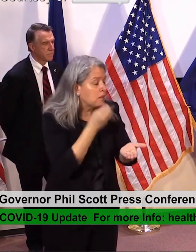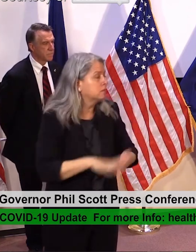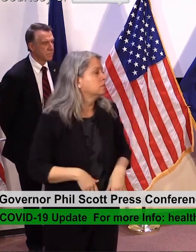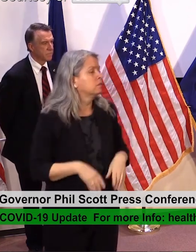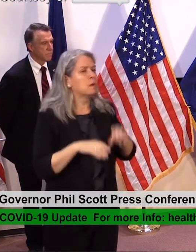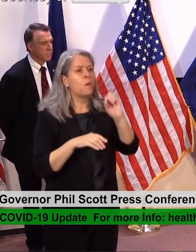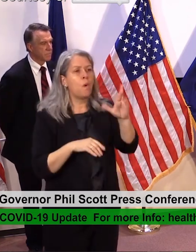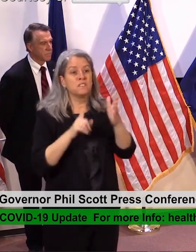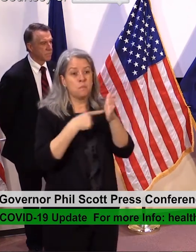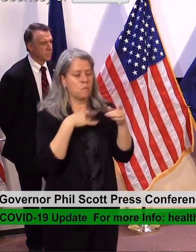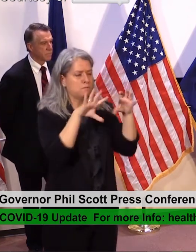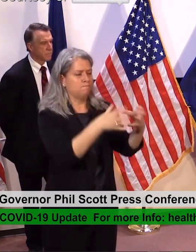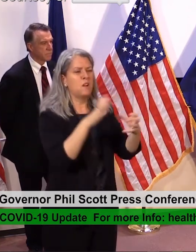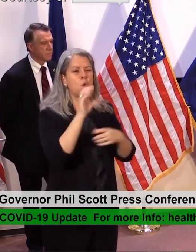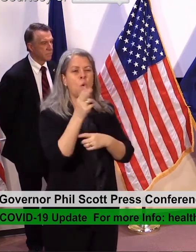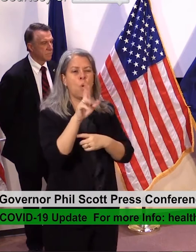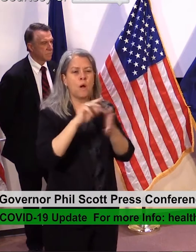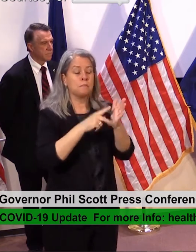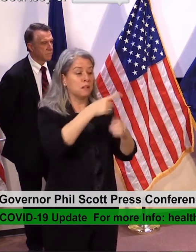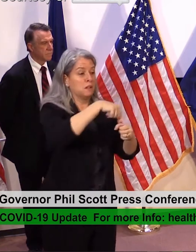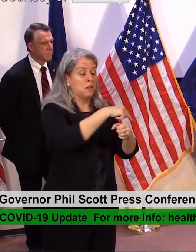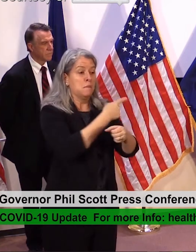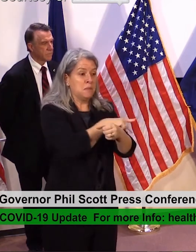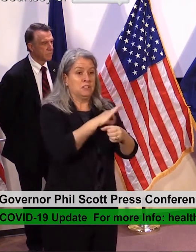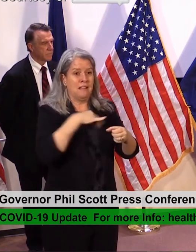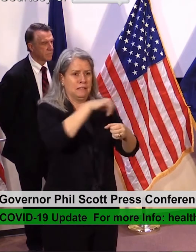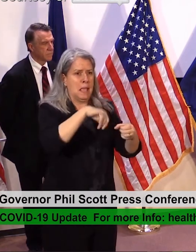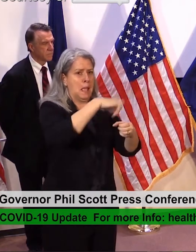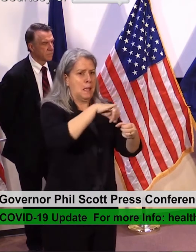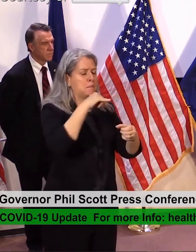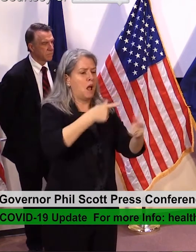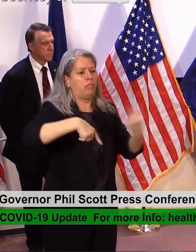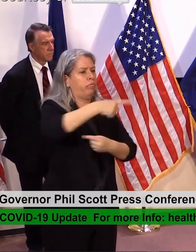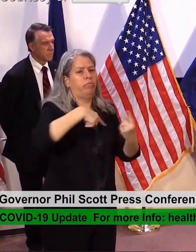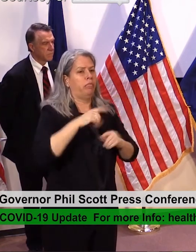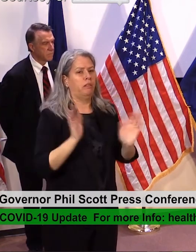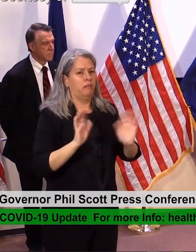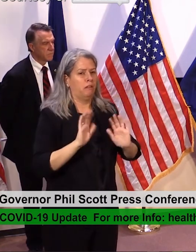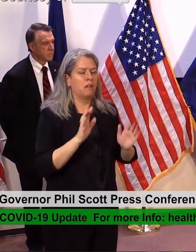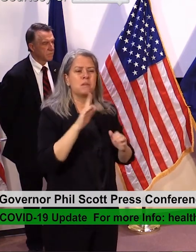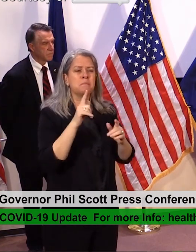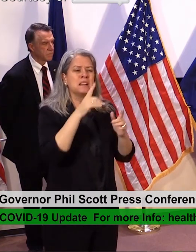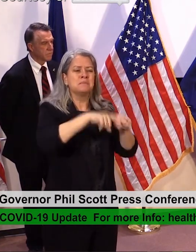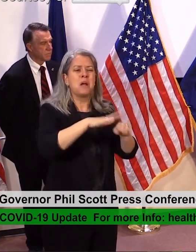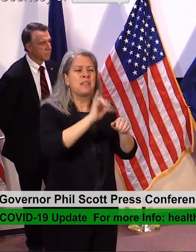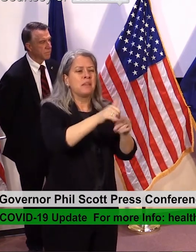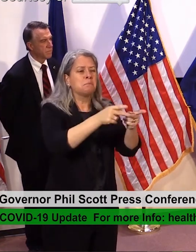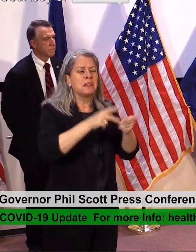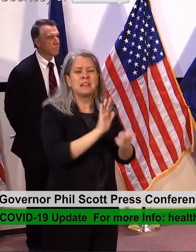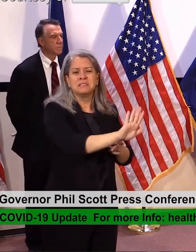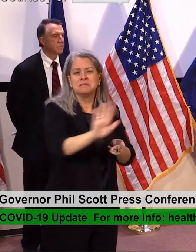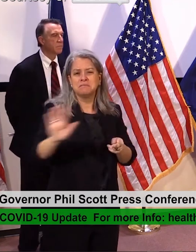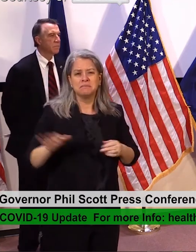They also evaluate the facility to identify what additional supplies may be needed. Our public health